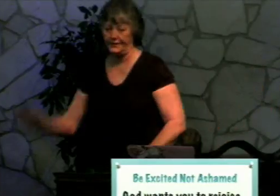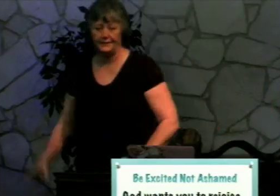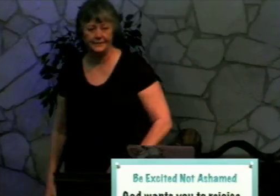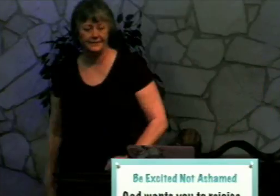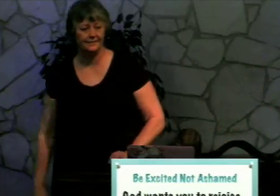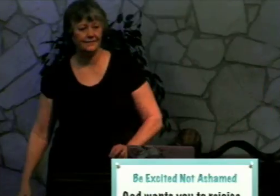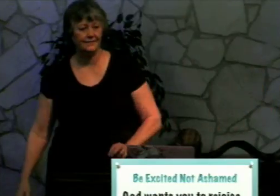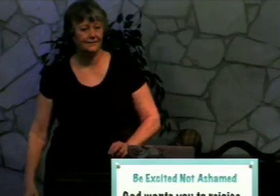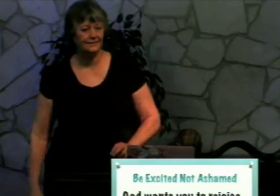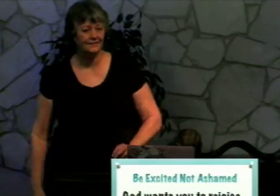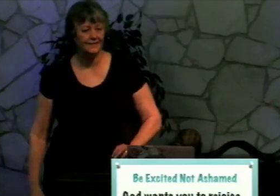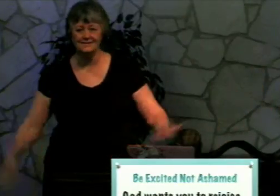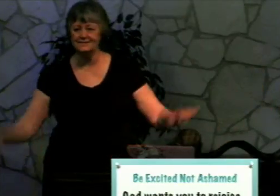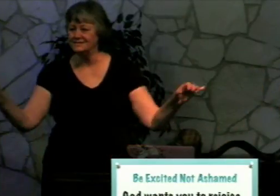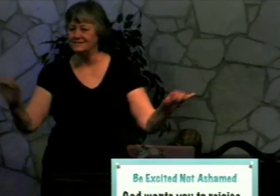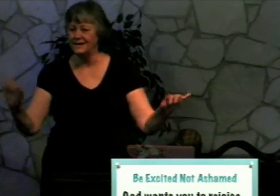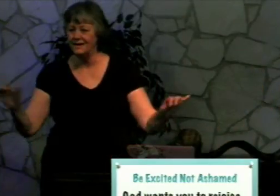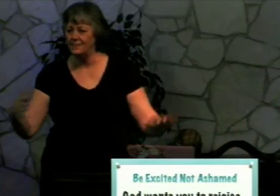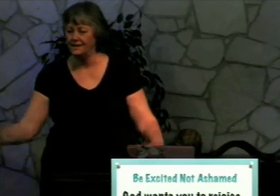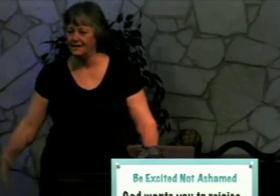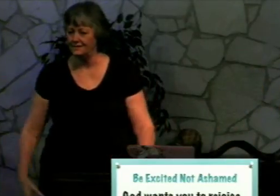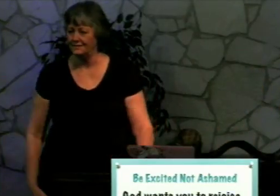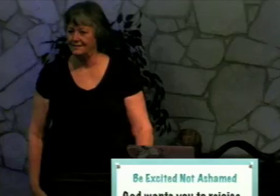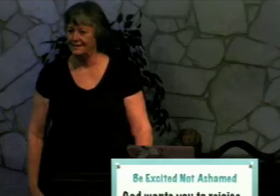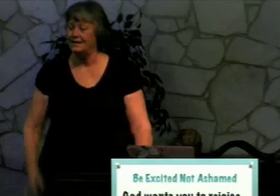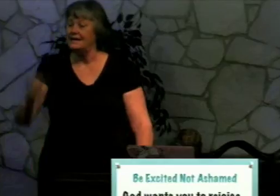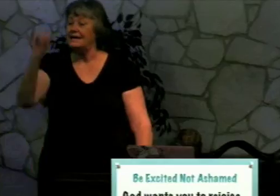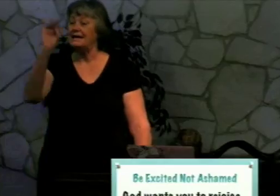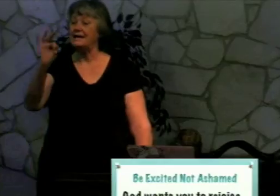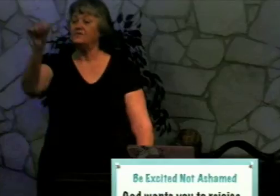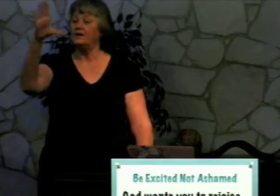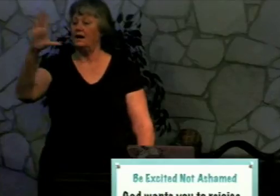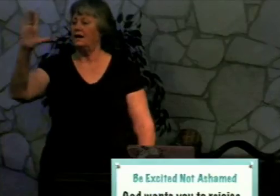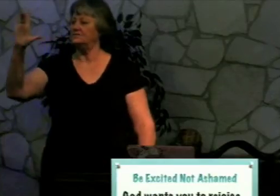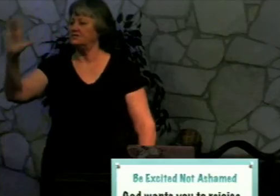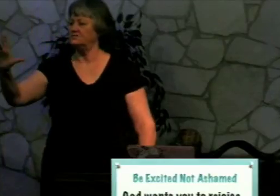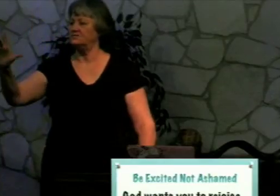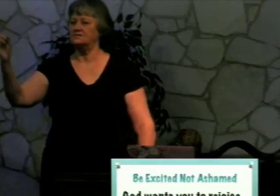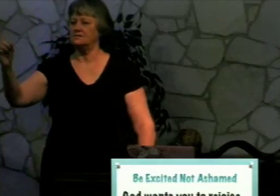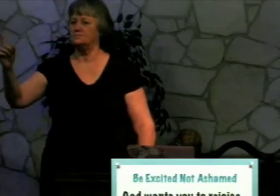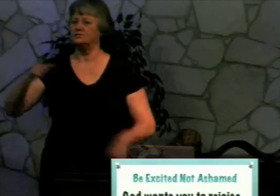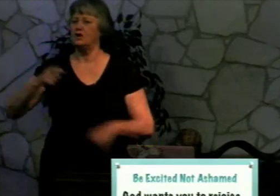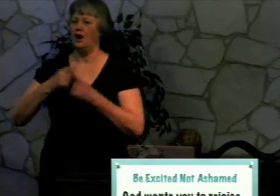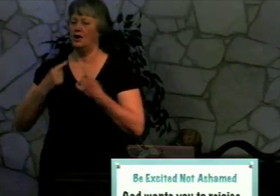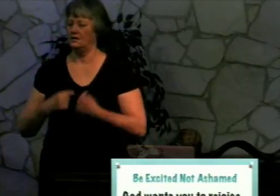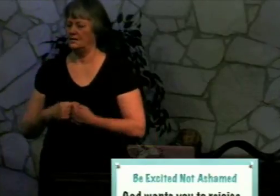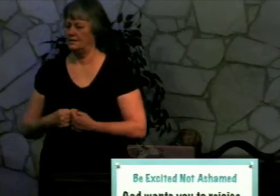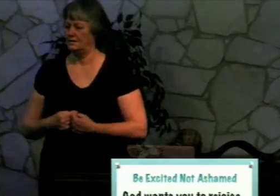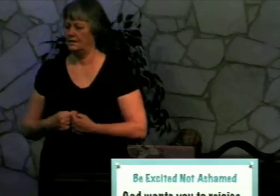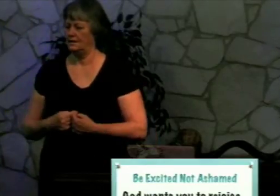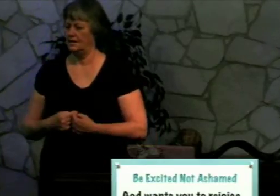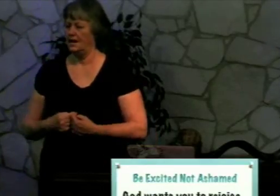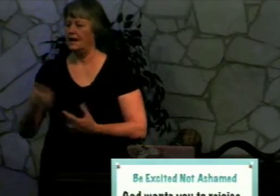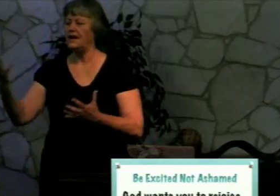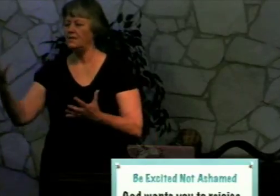God. It's the same thing. If God touches someone's heart and they